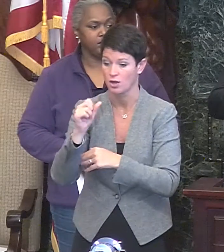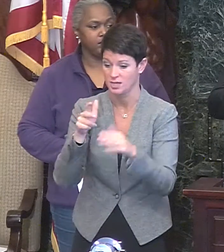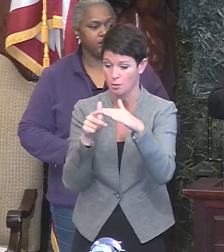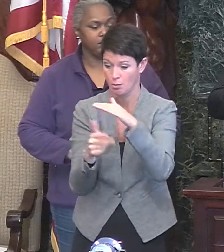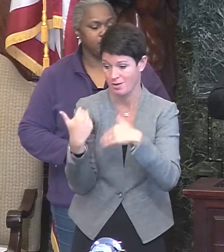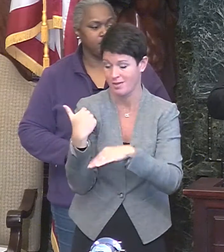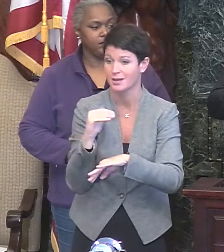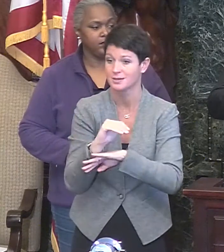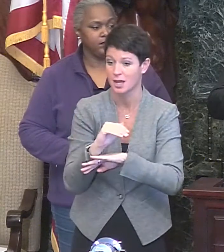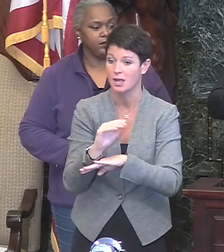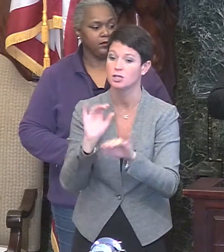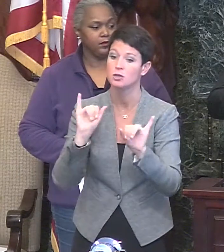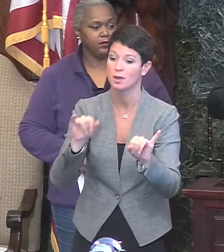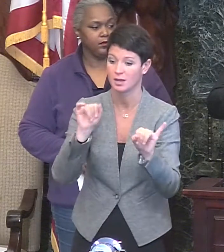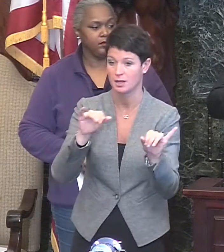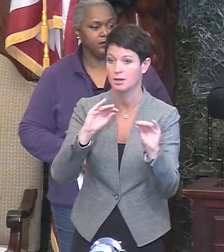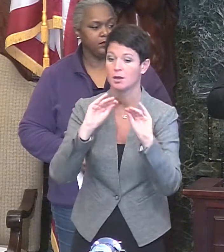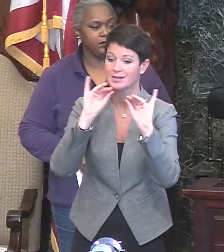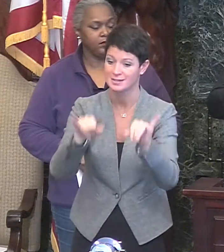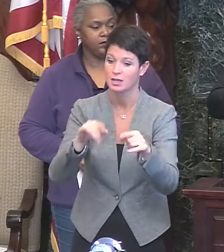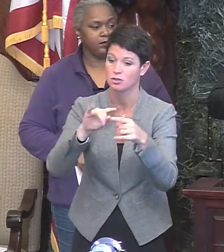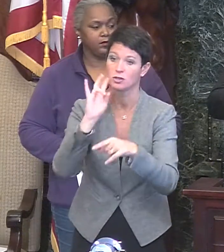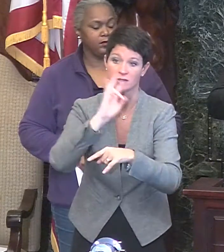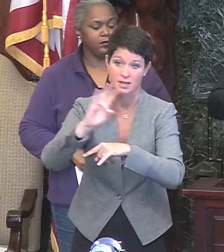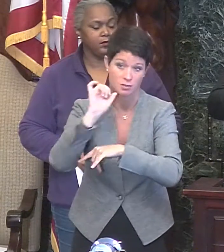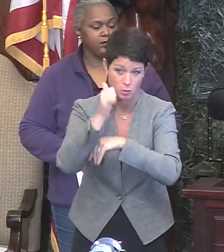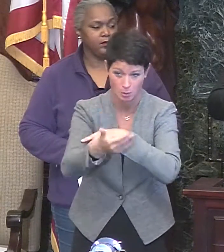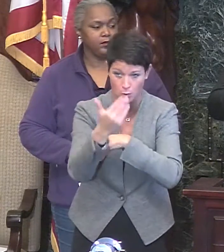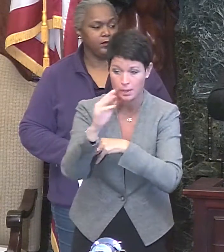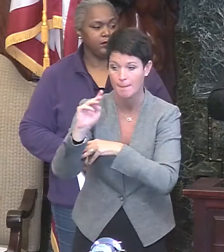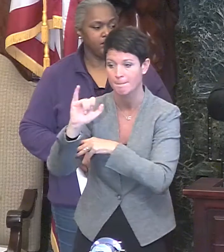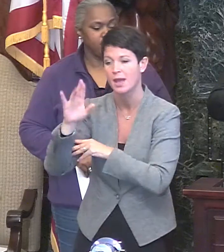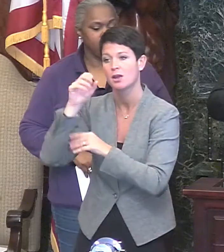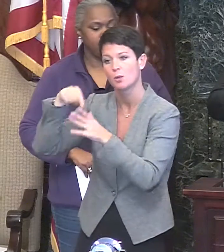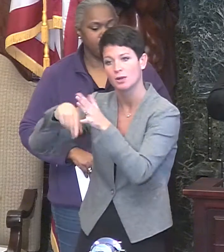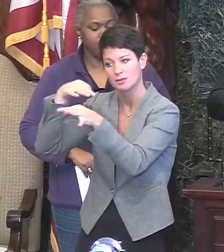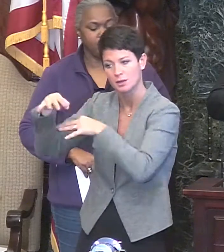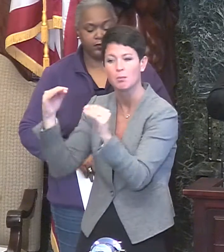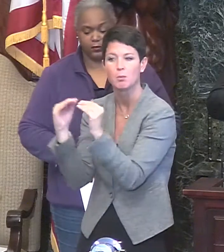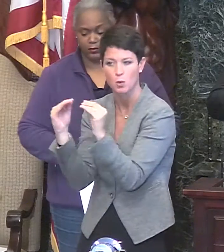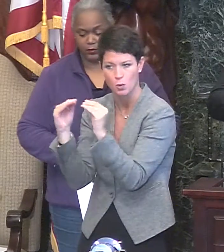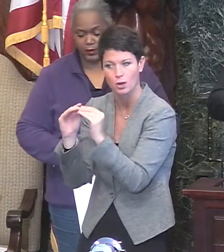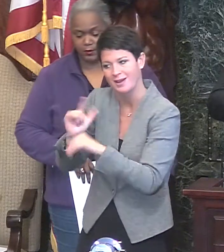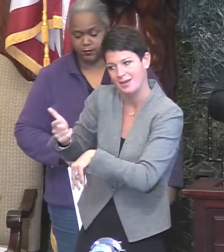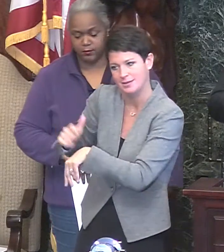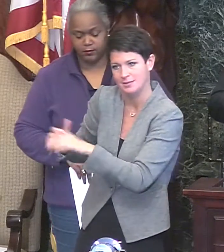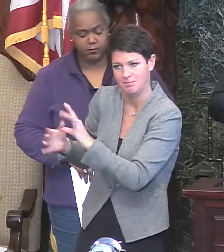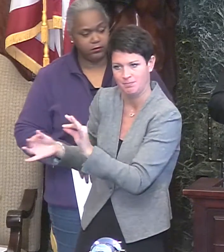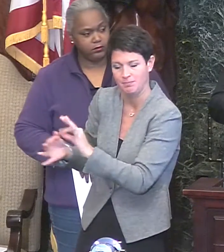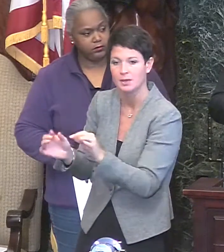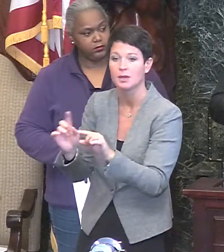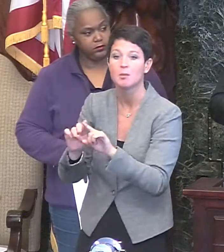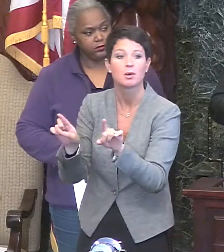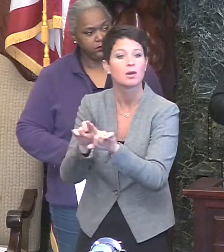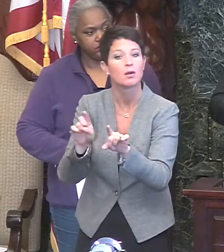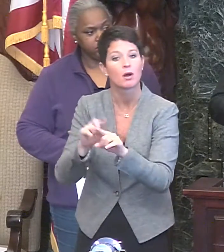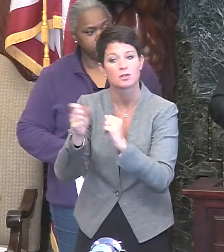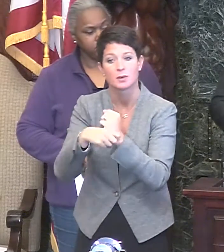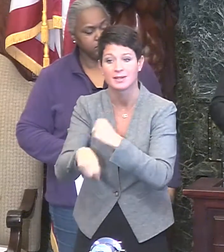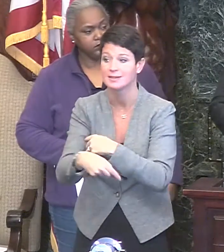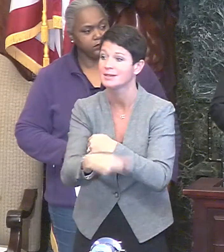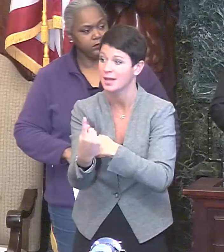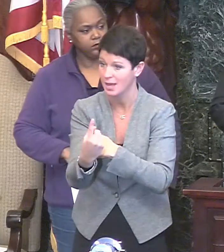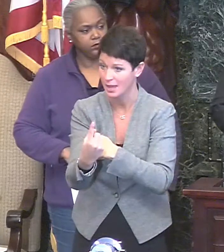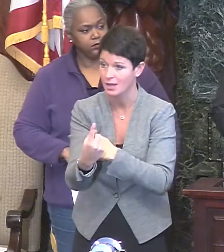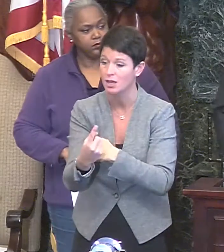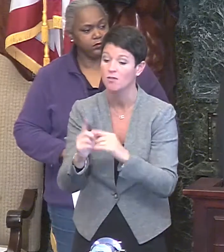night. The mayor will talk a little more about this when he comes up, but we're also going to extend that today if you